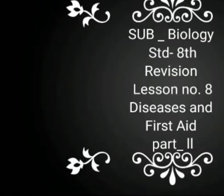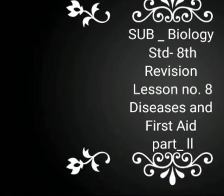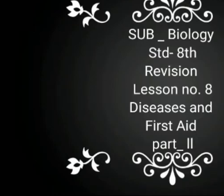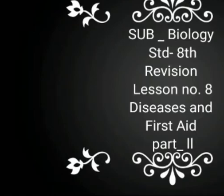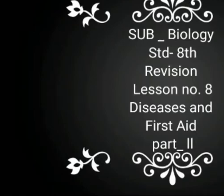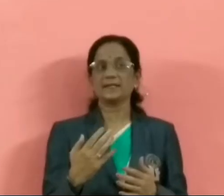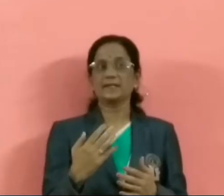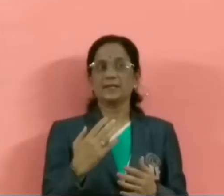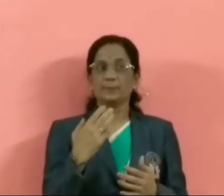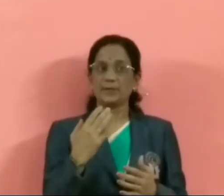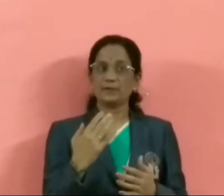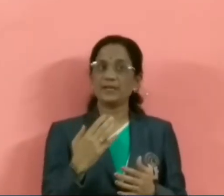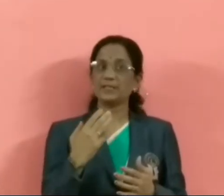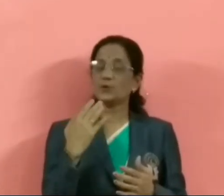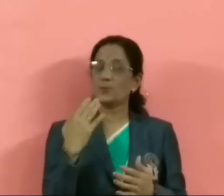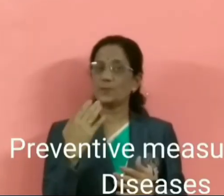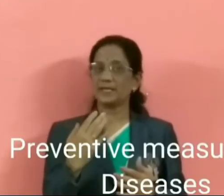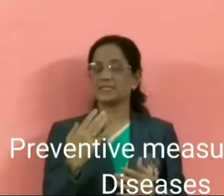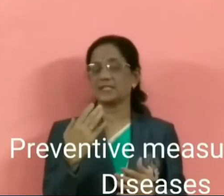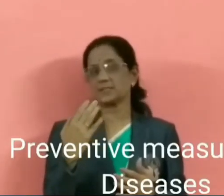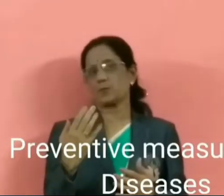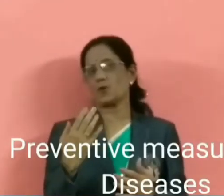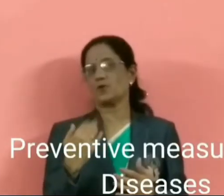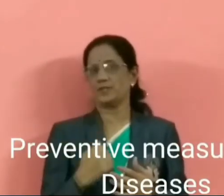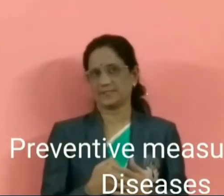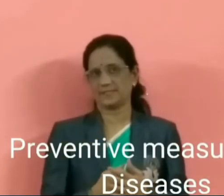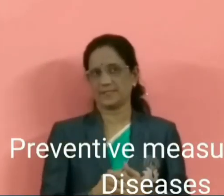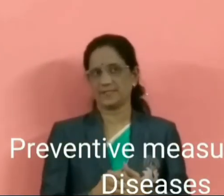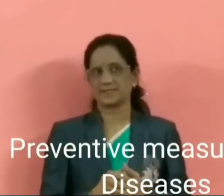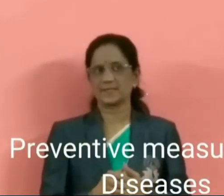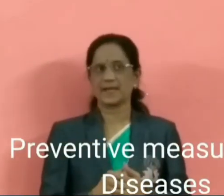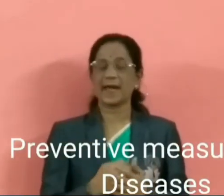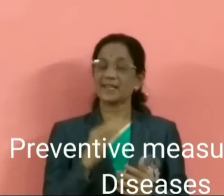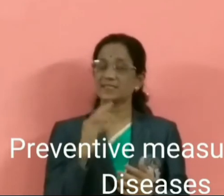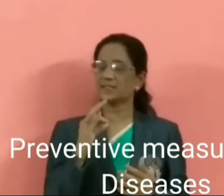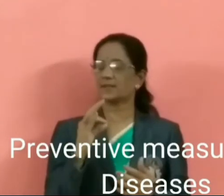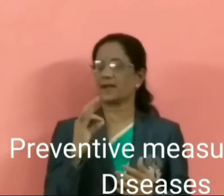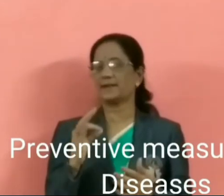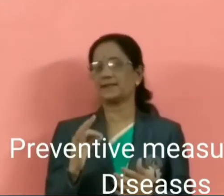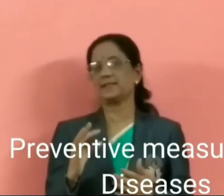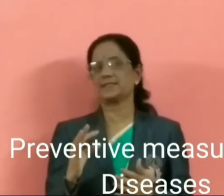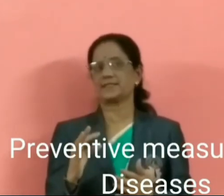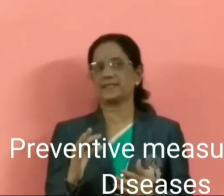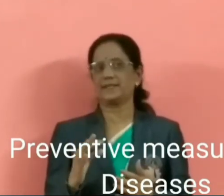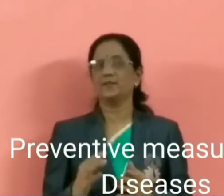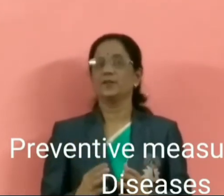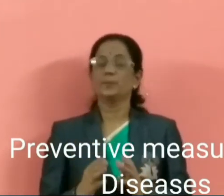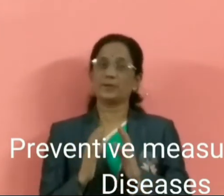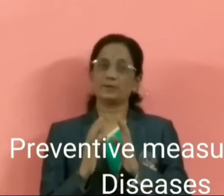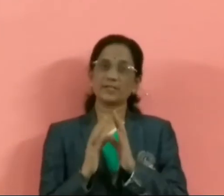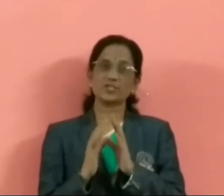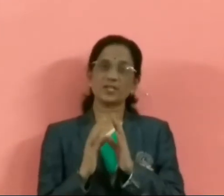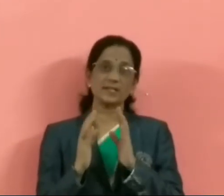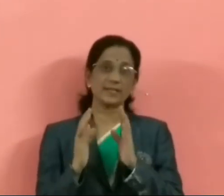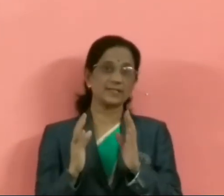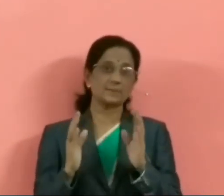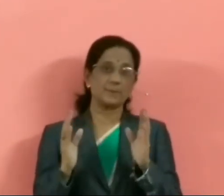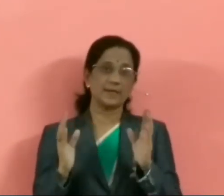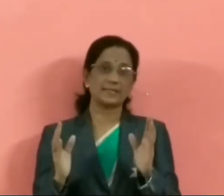2nd. Preventive measures for diseases. As it rightly said, prevention is better